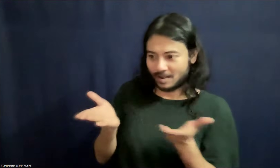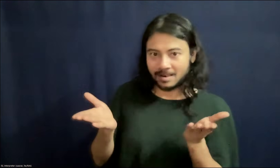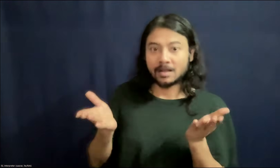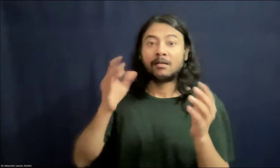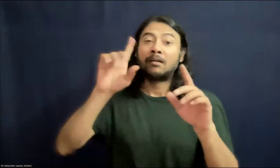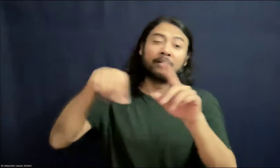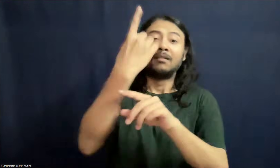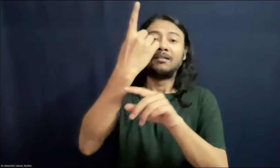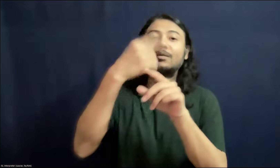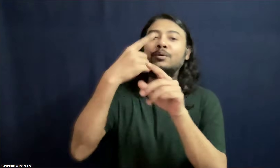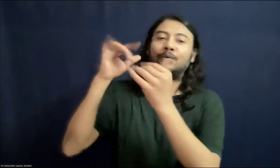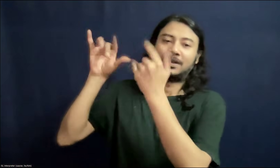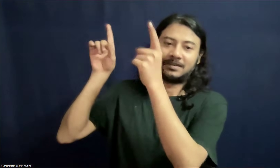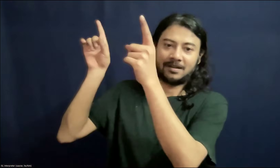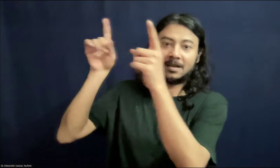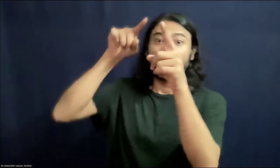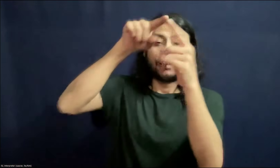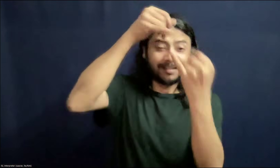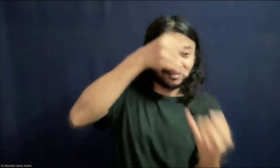the source of these two living creatures.